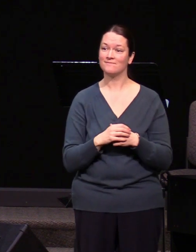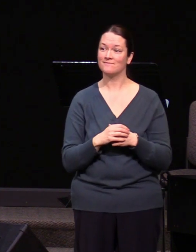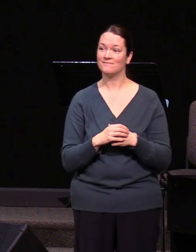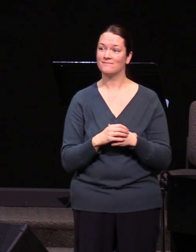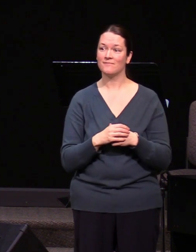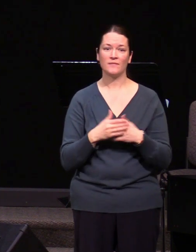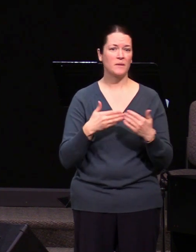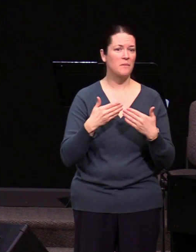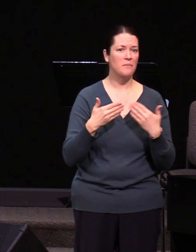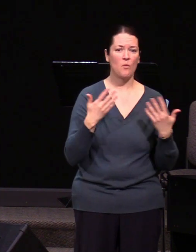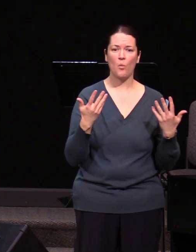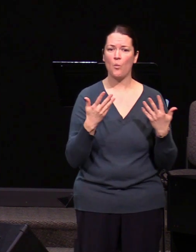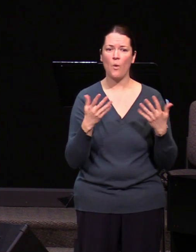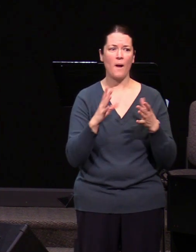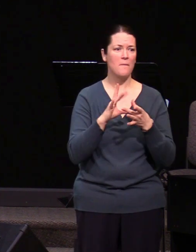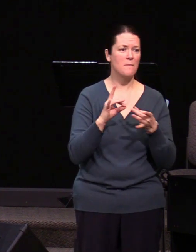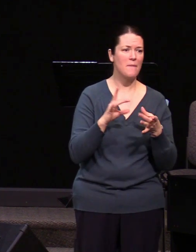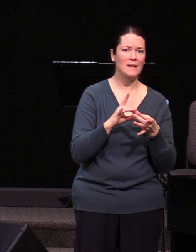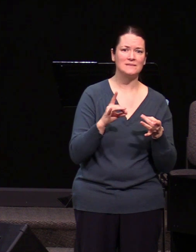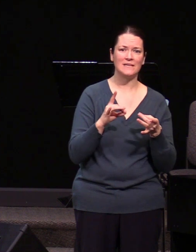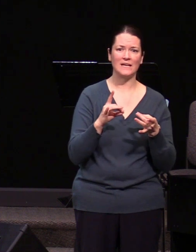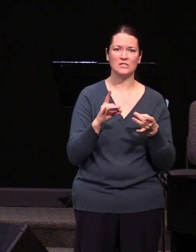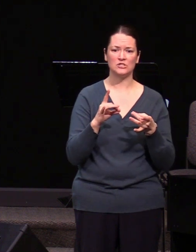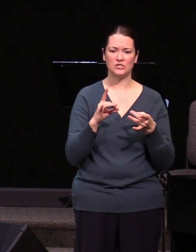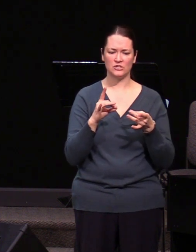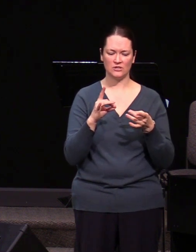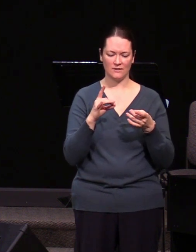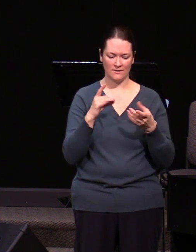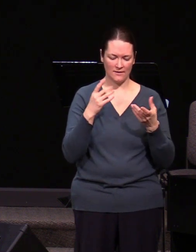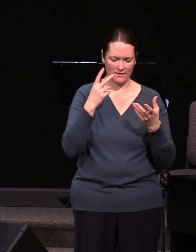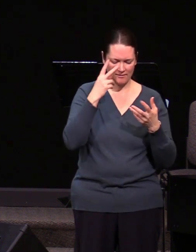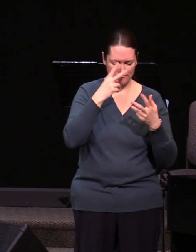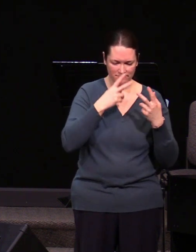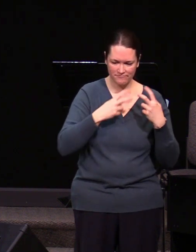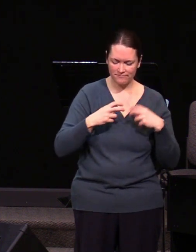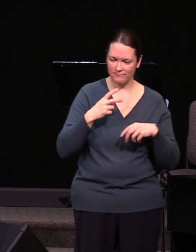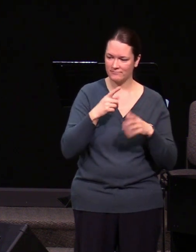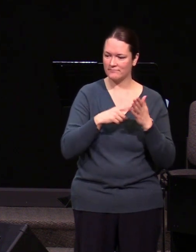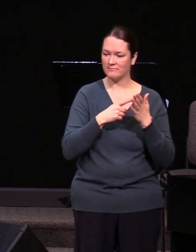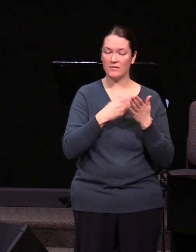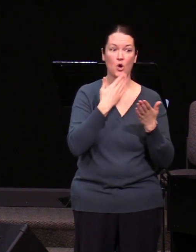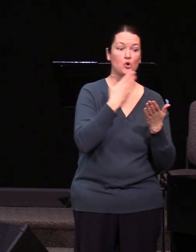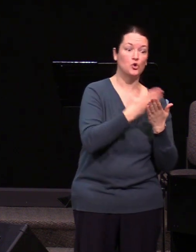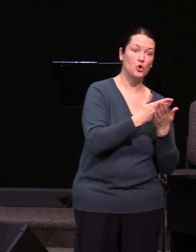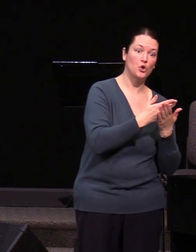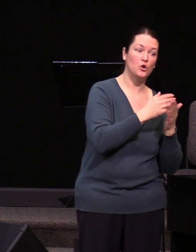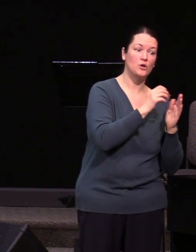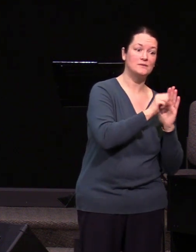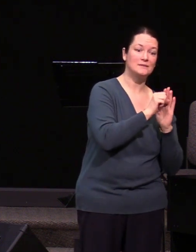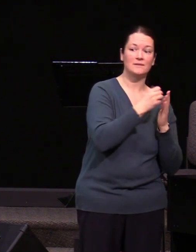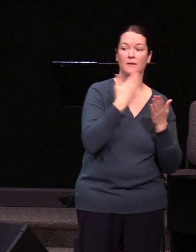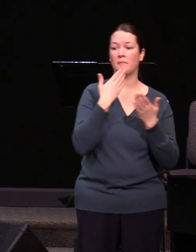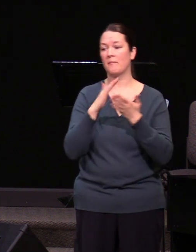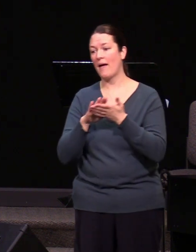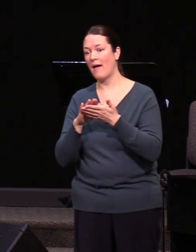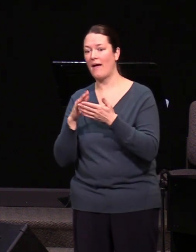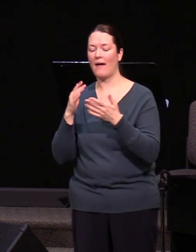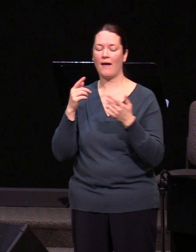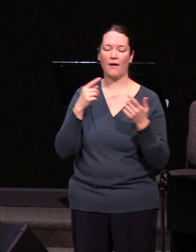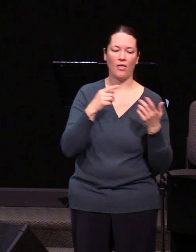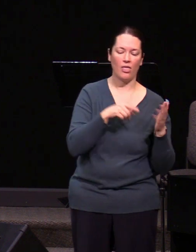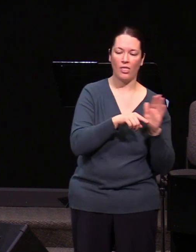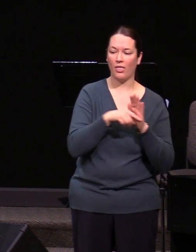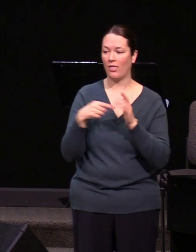No matter what messes you find yourself in from time to time, no matter if you're in a good season or a bad season, regardless